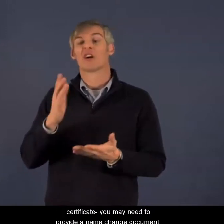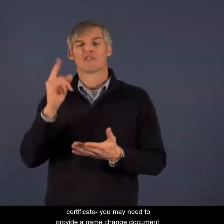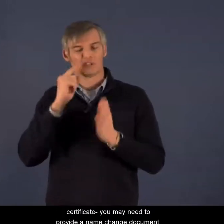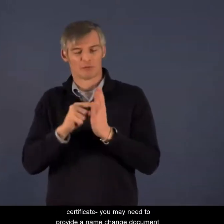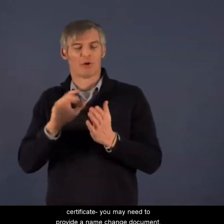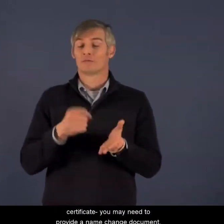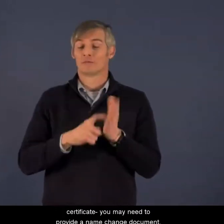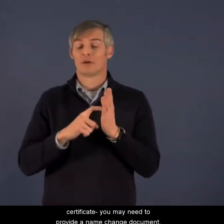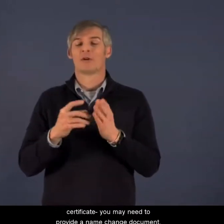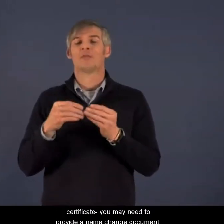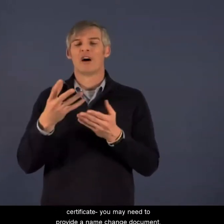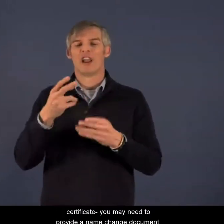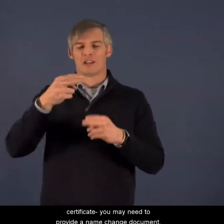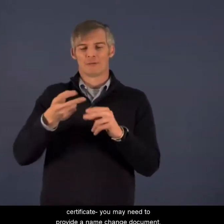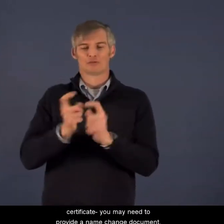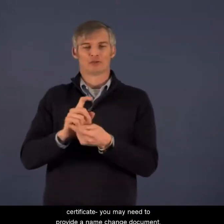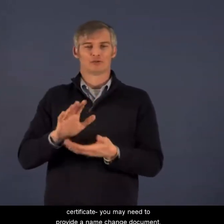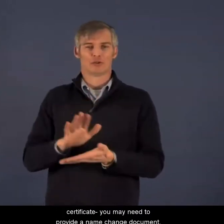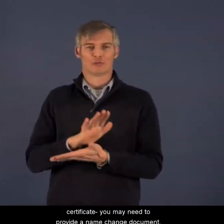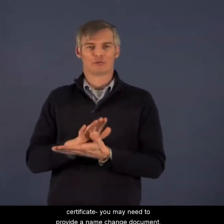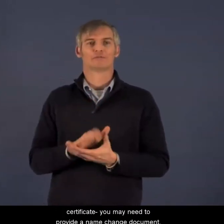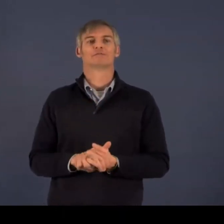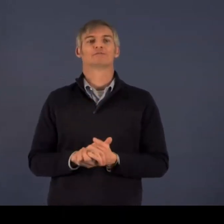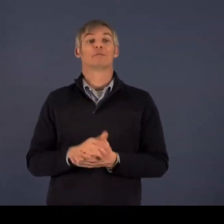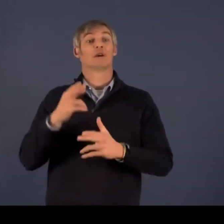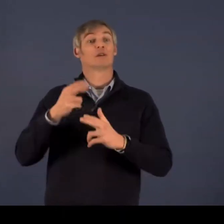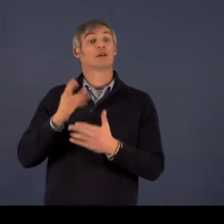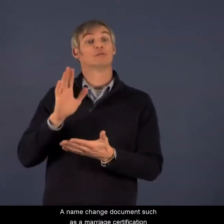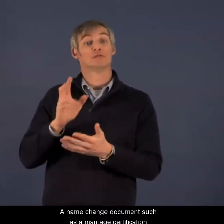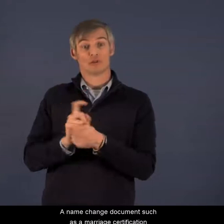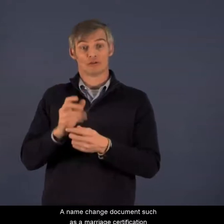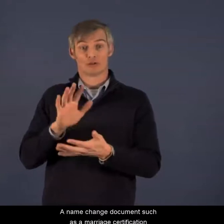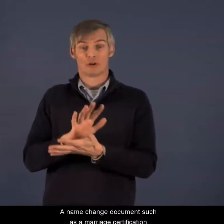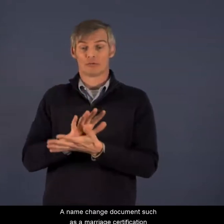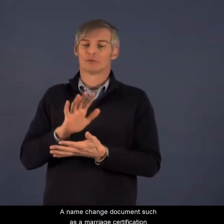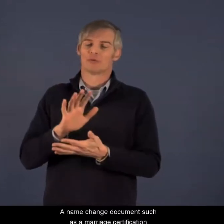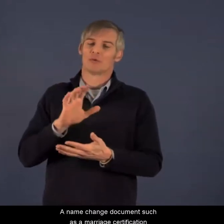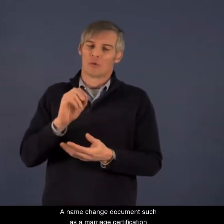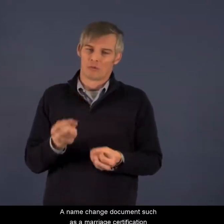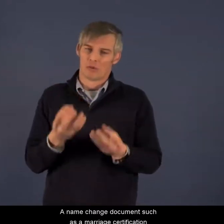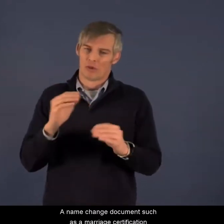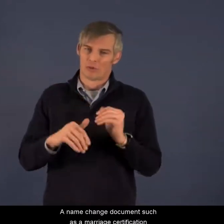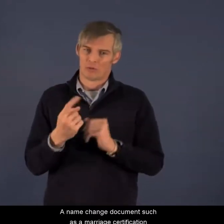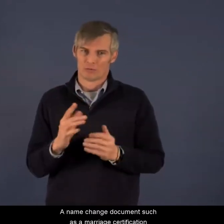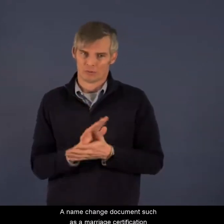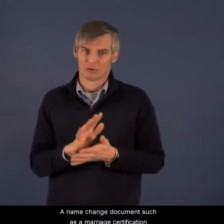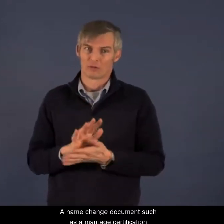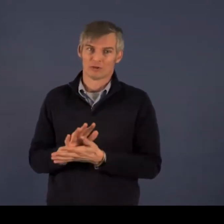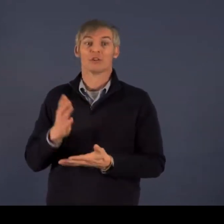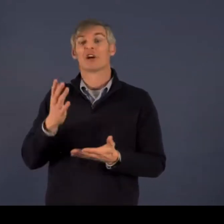may need to provide a name change document. A name change document such as a marriage certification